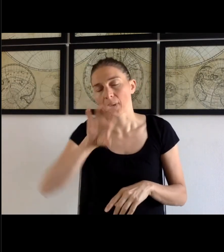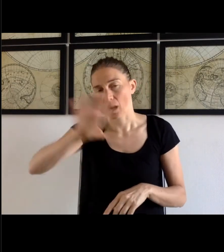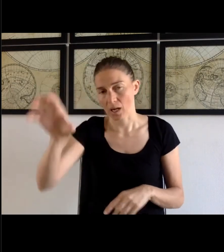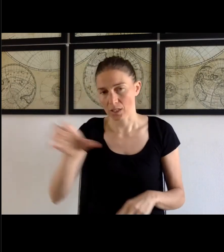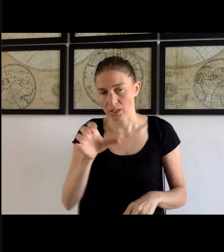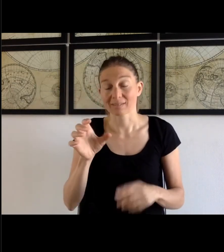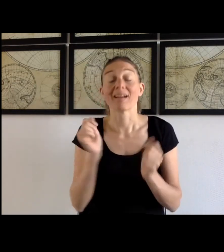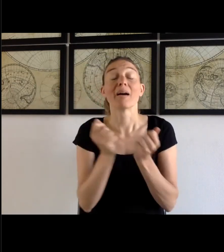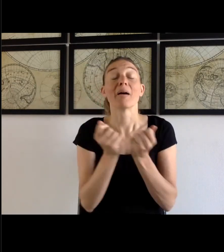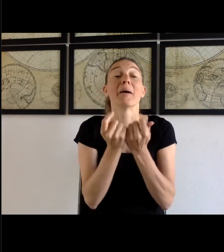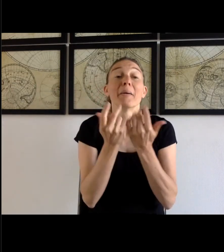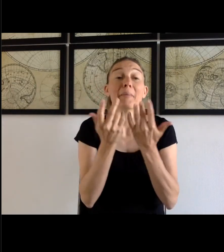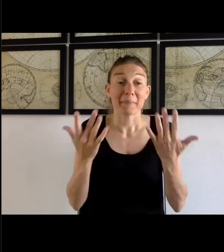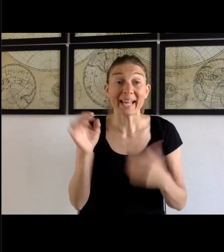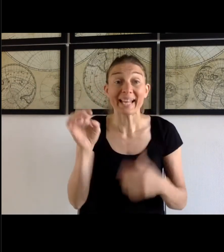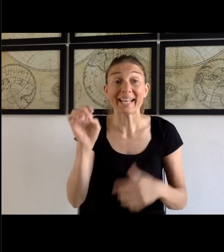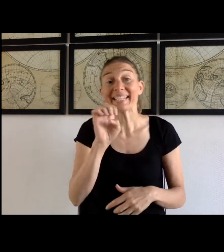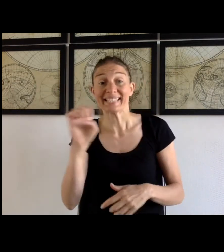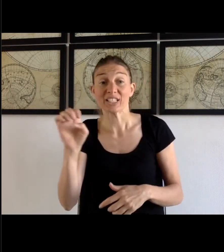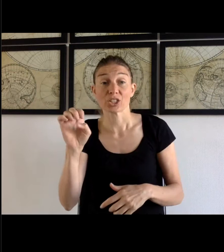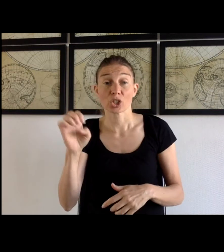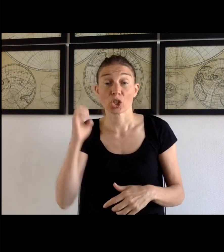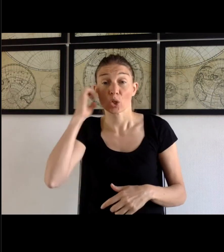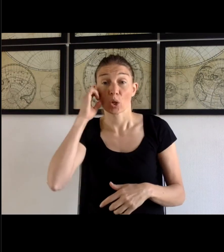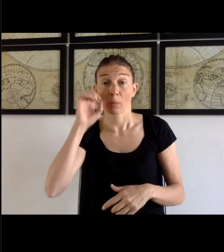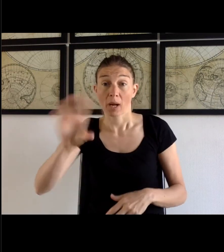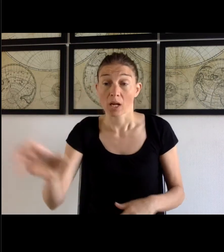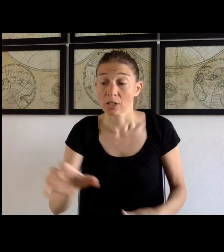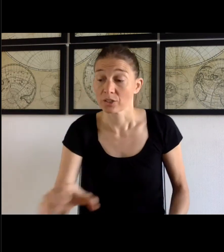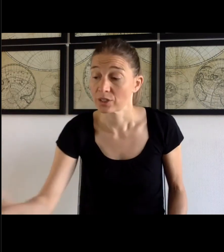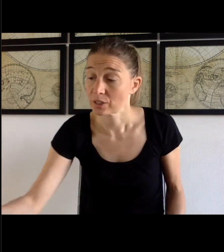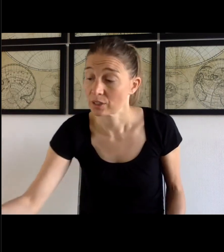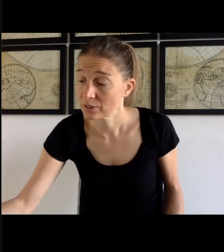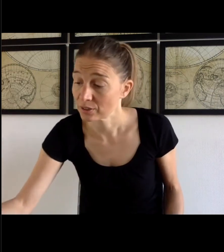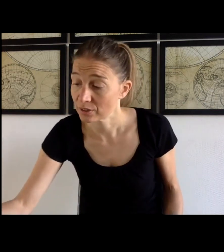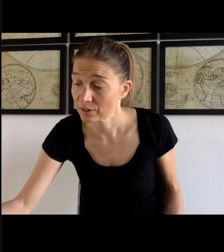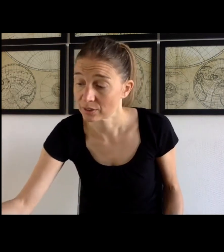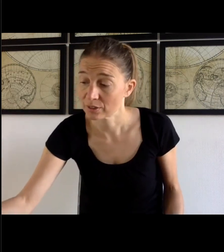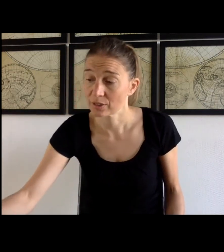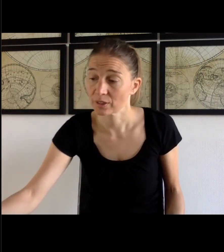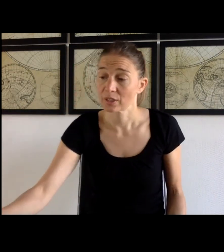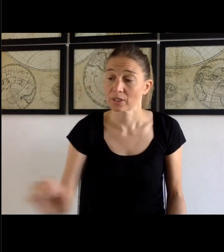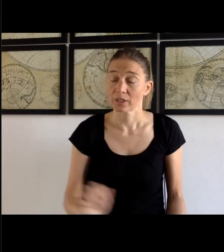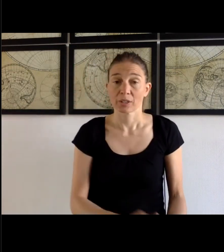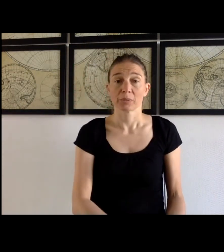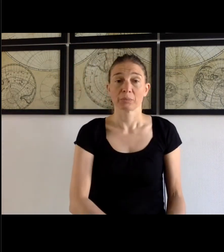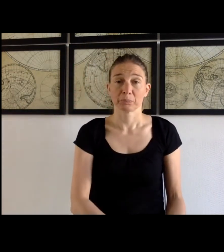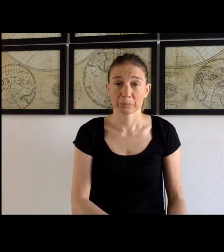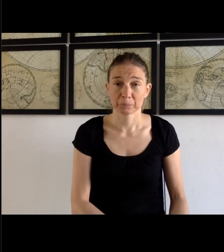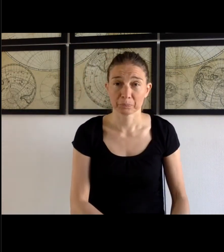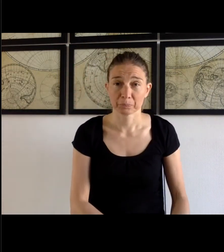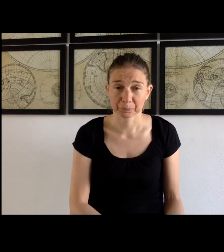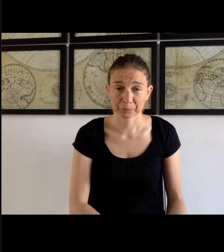countries more or less have the same history, especially those countries which are coming from the Soviet